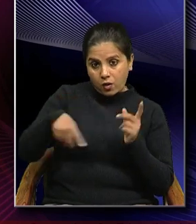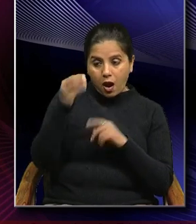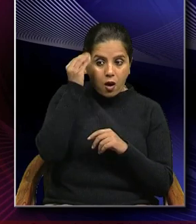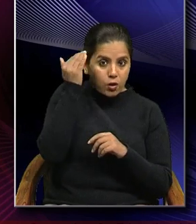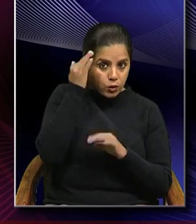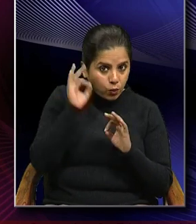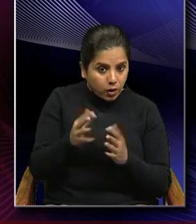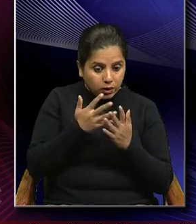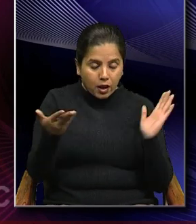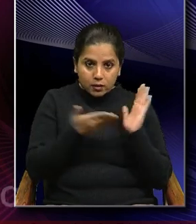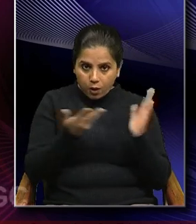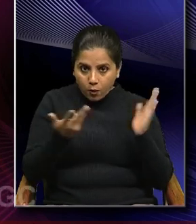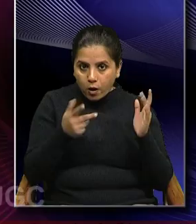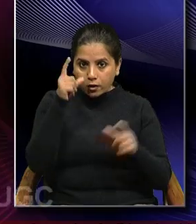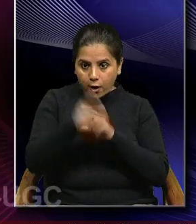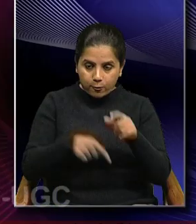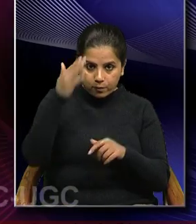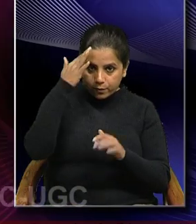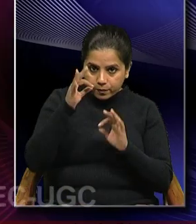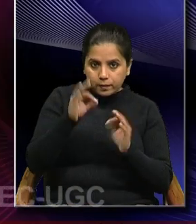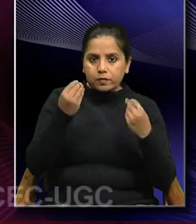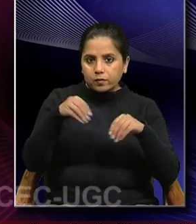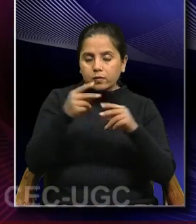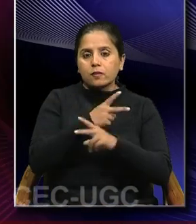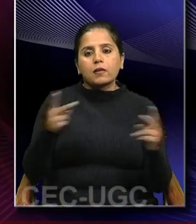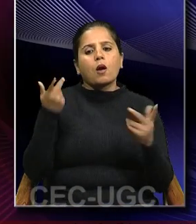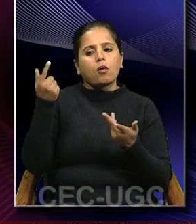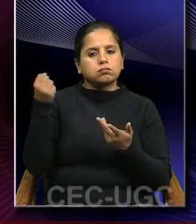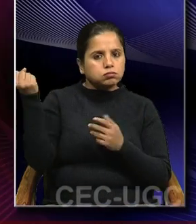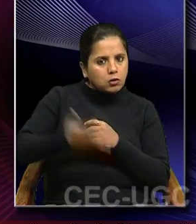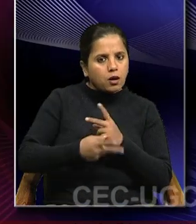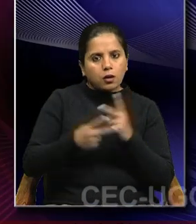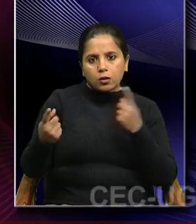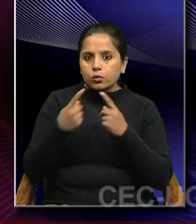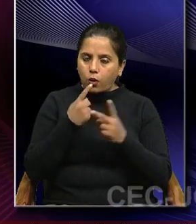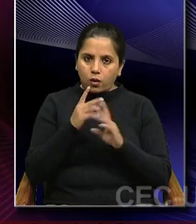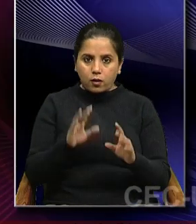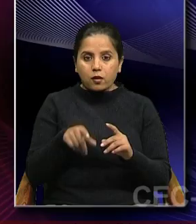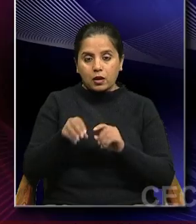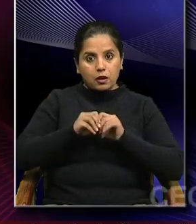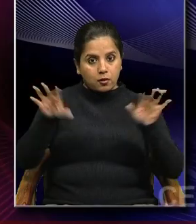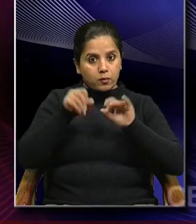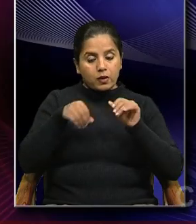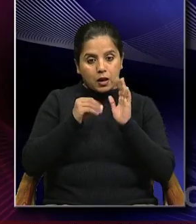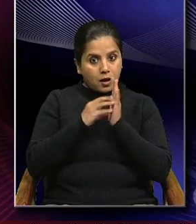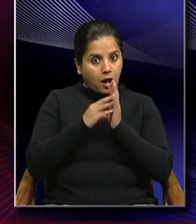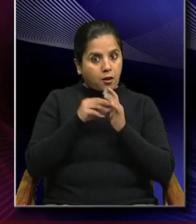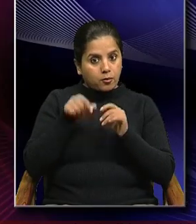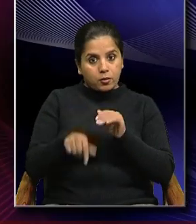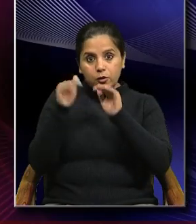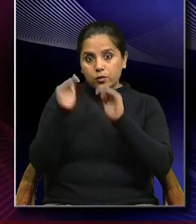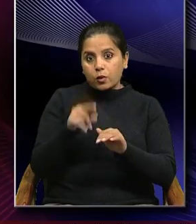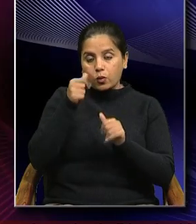about the product or about the company through advertising or sponsorship. So, a promotional campaign that is supported